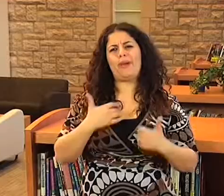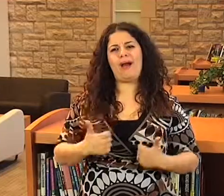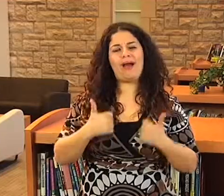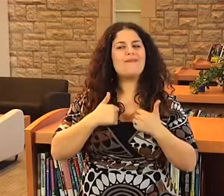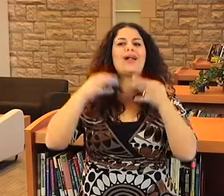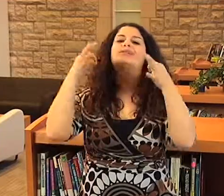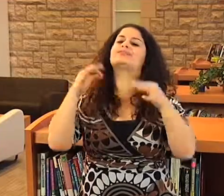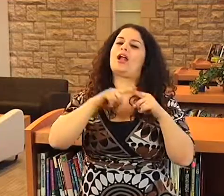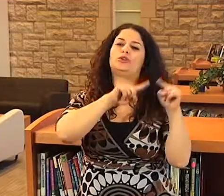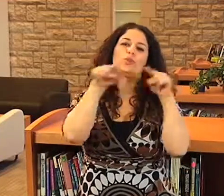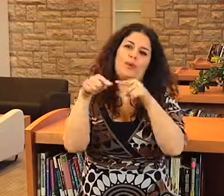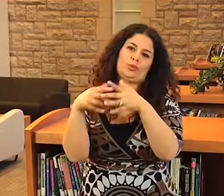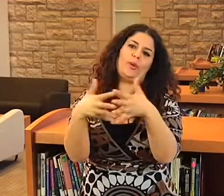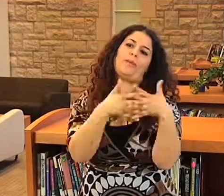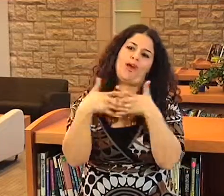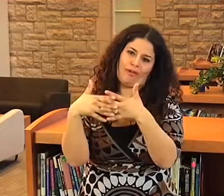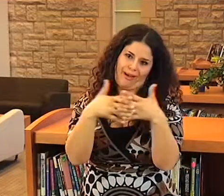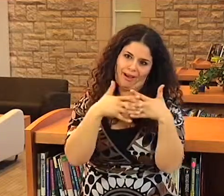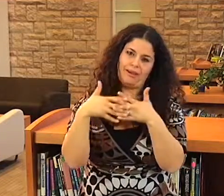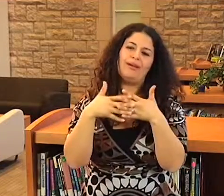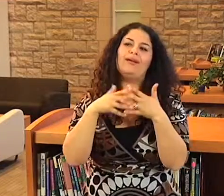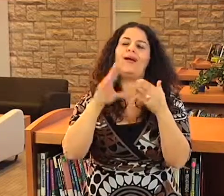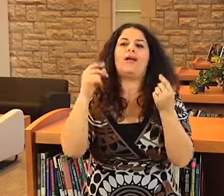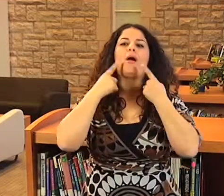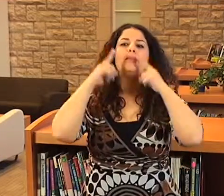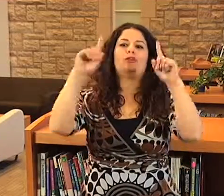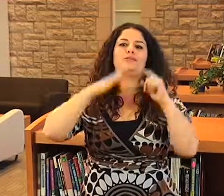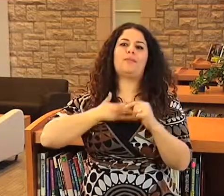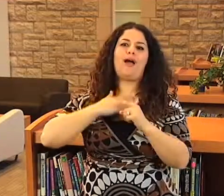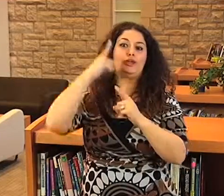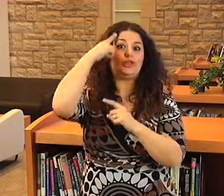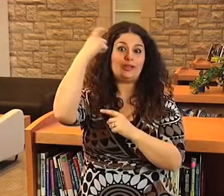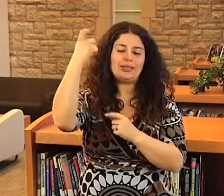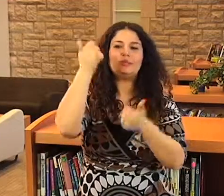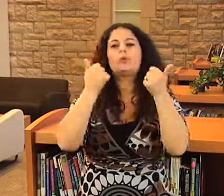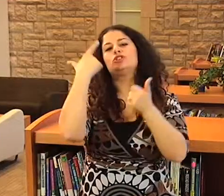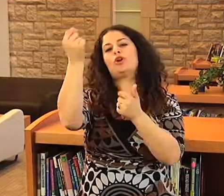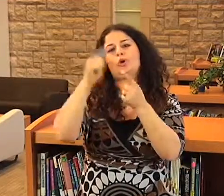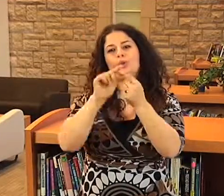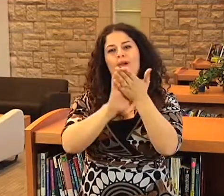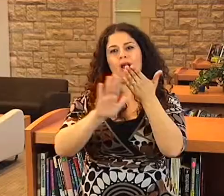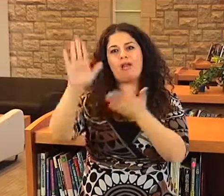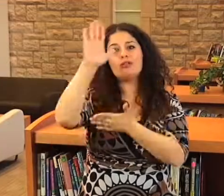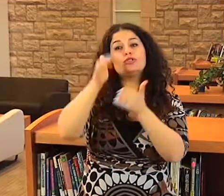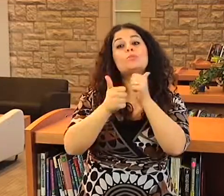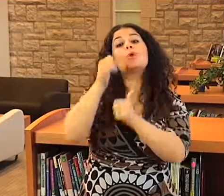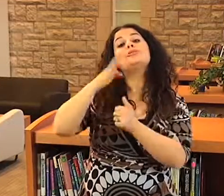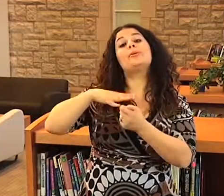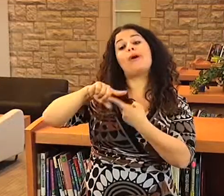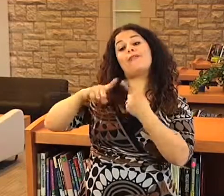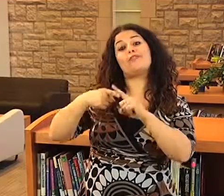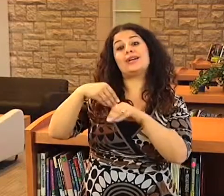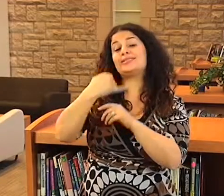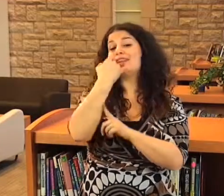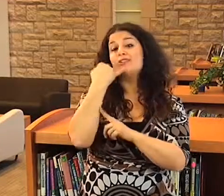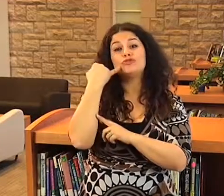high school, I was thinking about what I should do with my life, and I decided to move to America. My dream was to go to college.